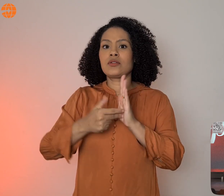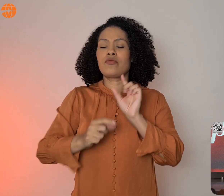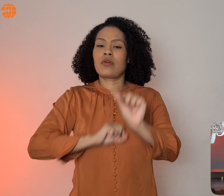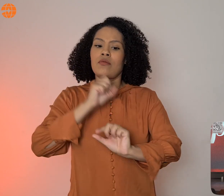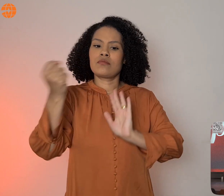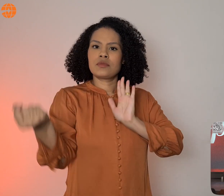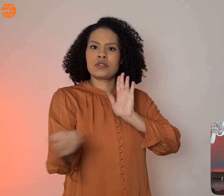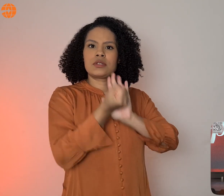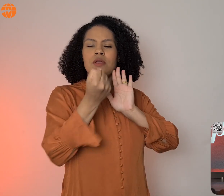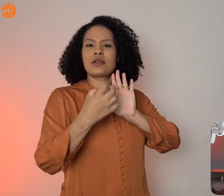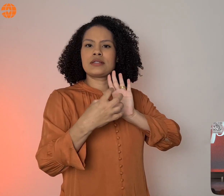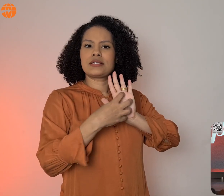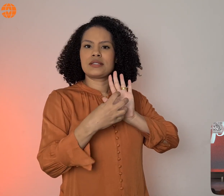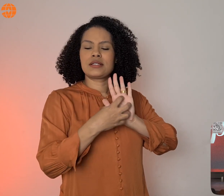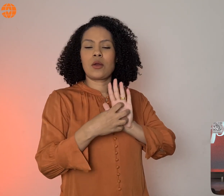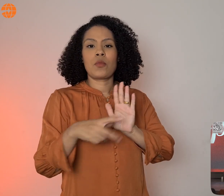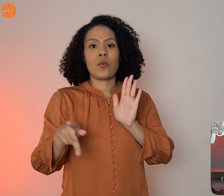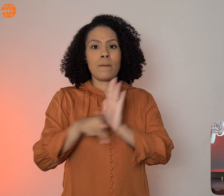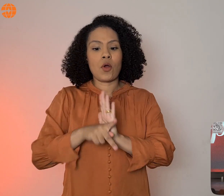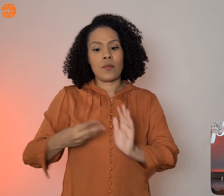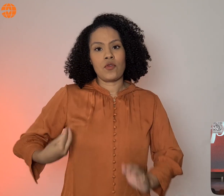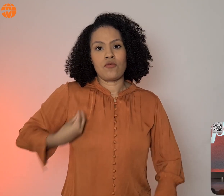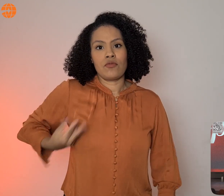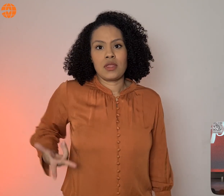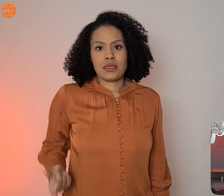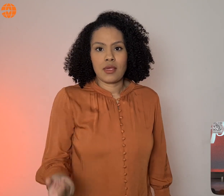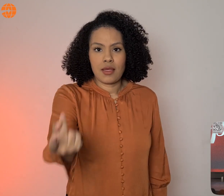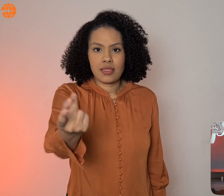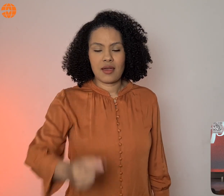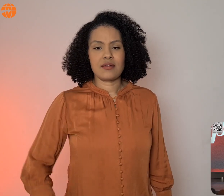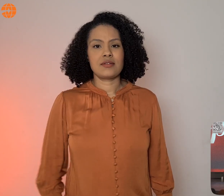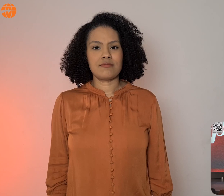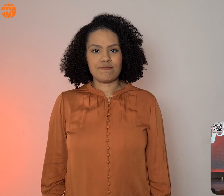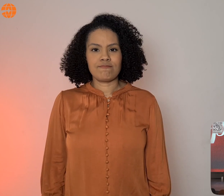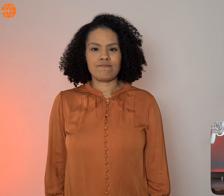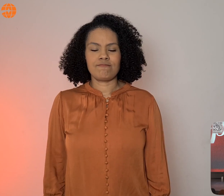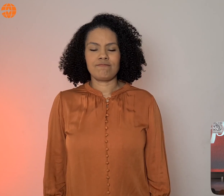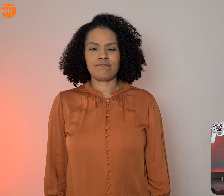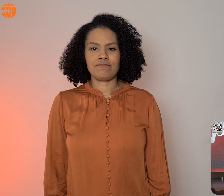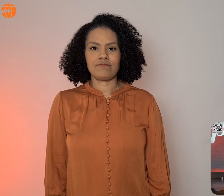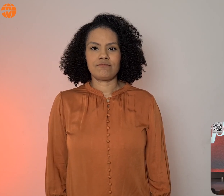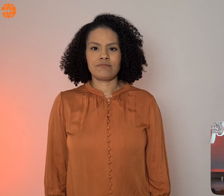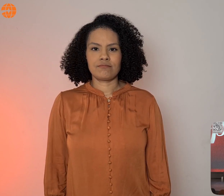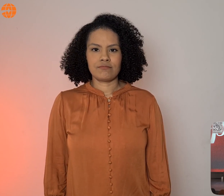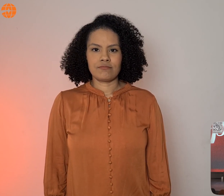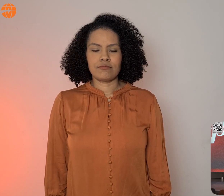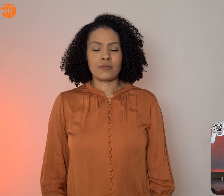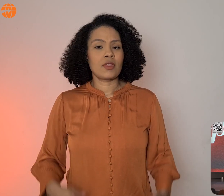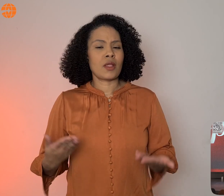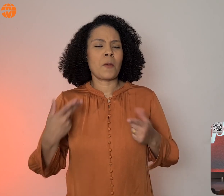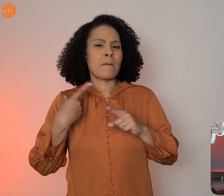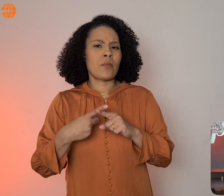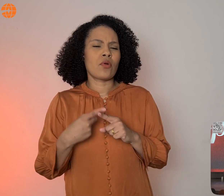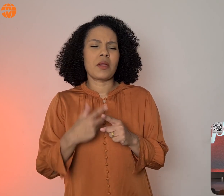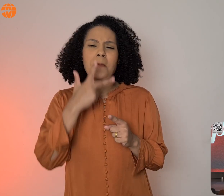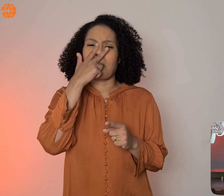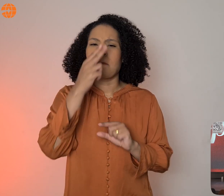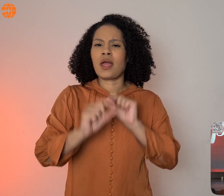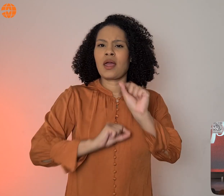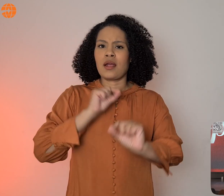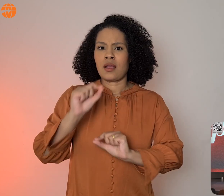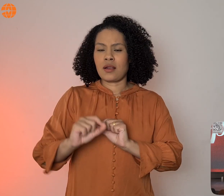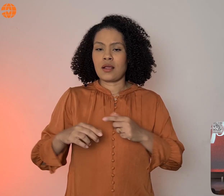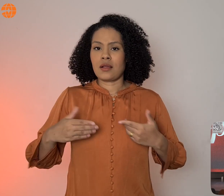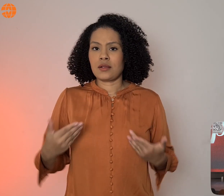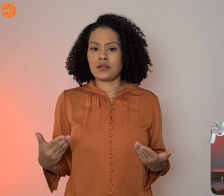símbolos de vida eterna. Because they seemed to never age. You know, how old they got, they just continued to fly so effortlessly above all the troubles.